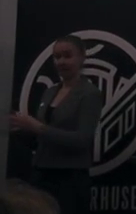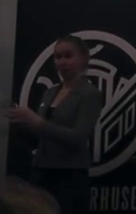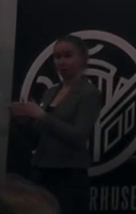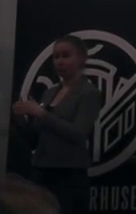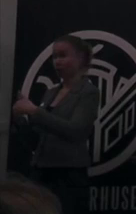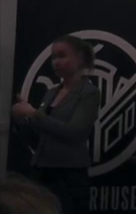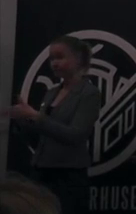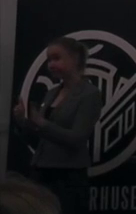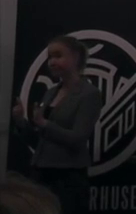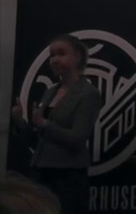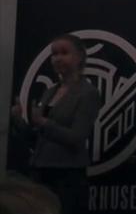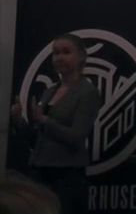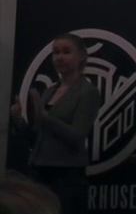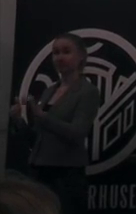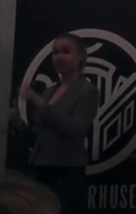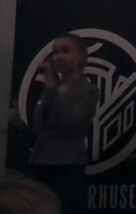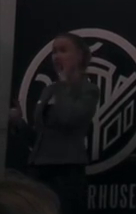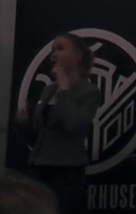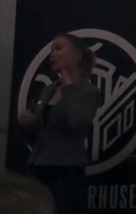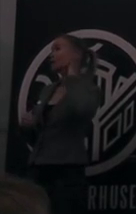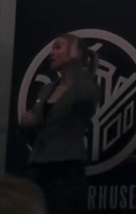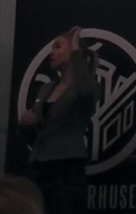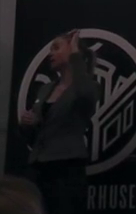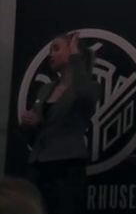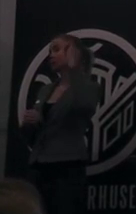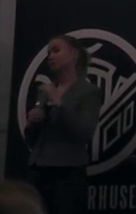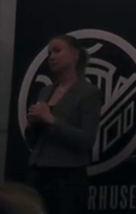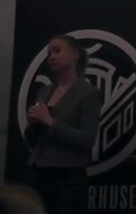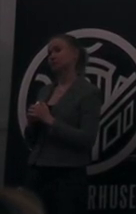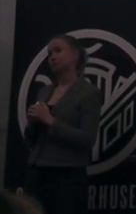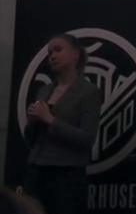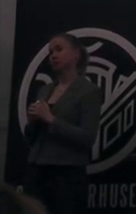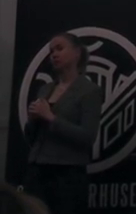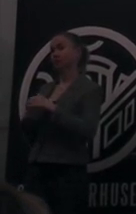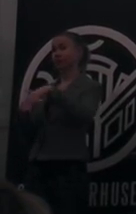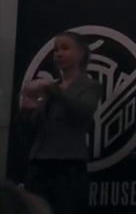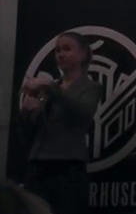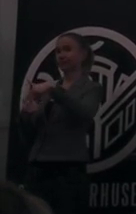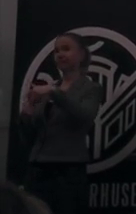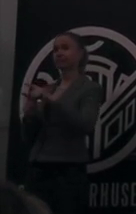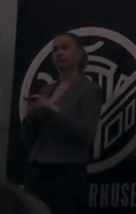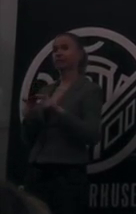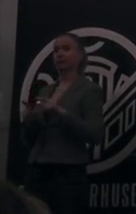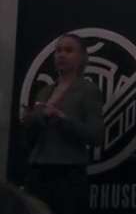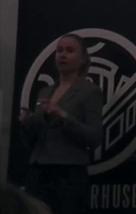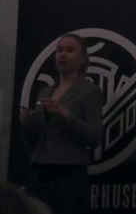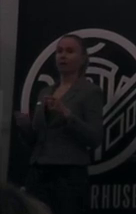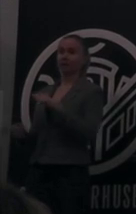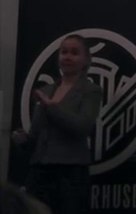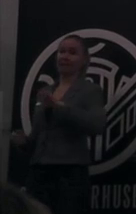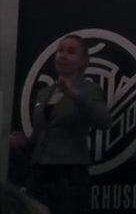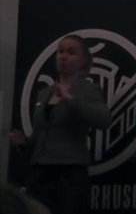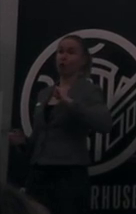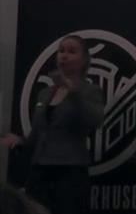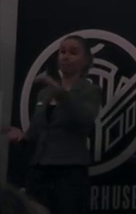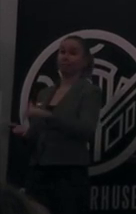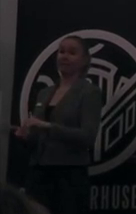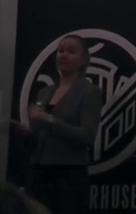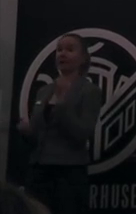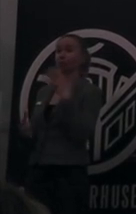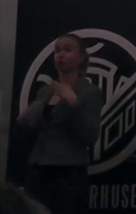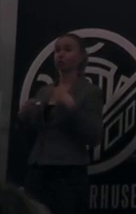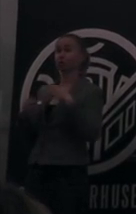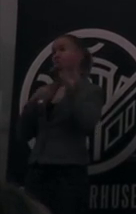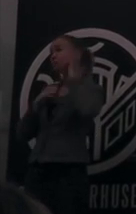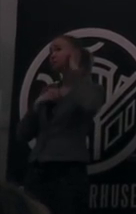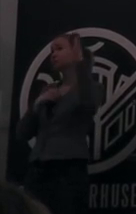the door, and his father was hanging from, his father had killed himself in the middle of their living room, and